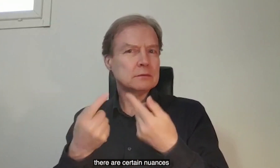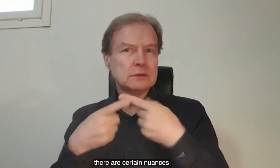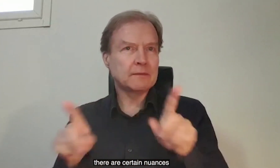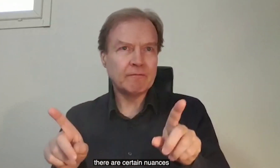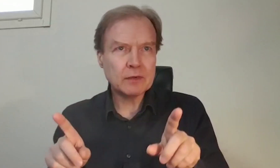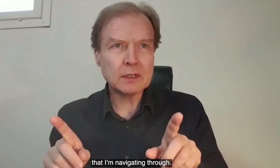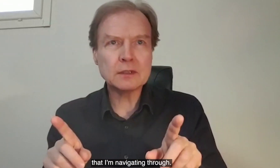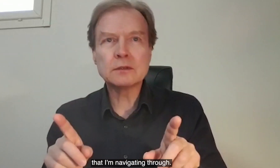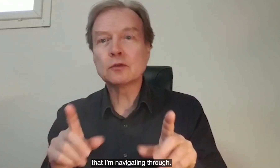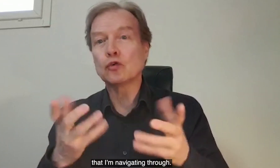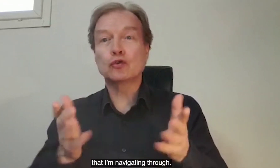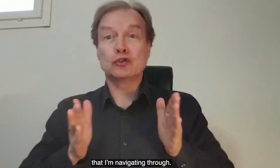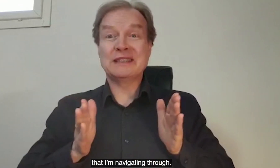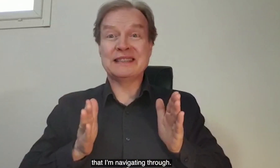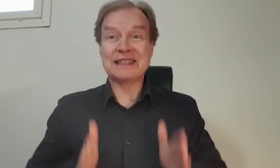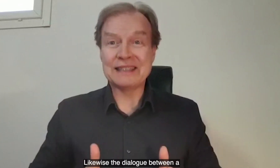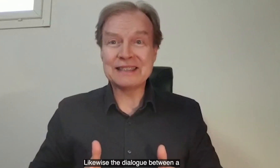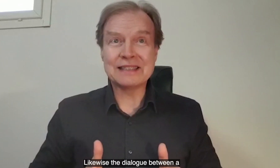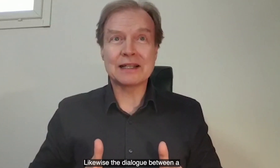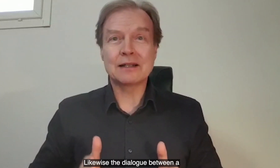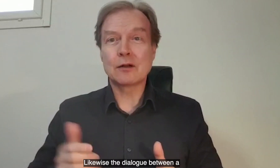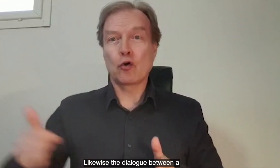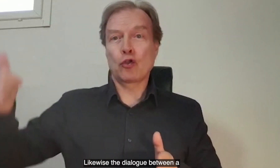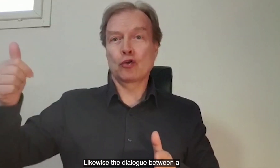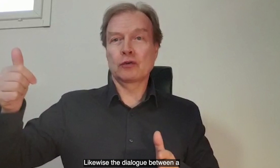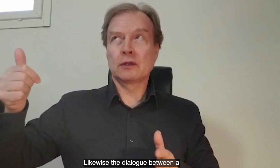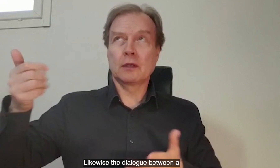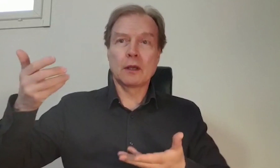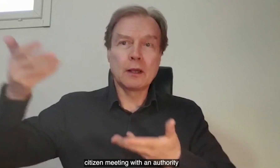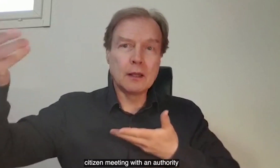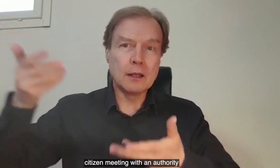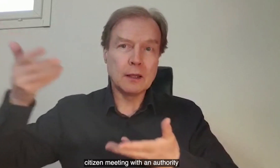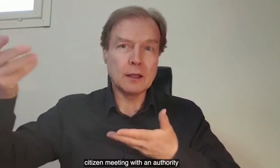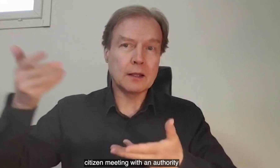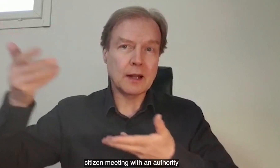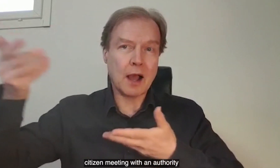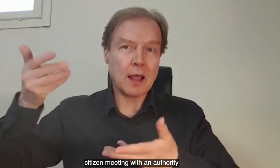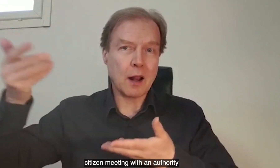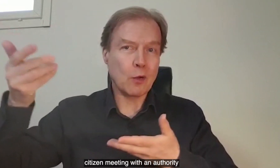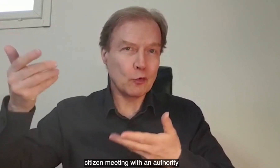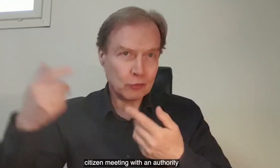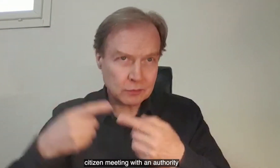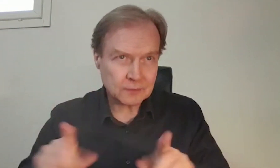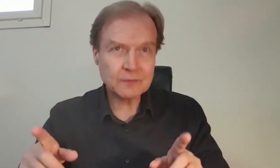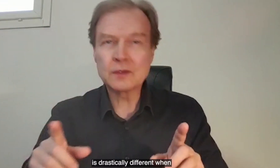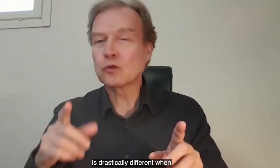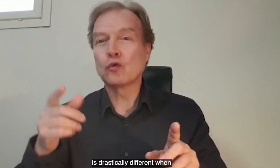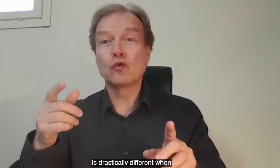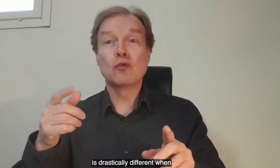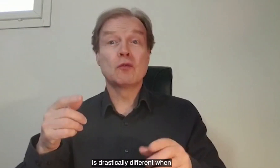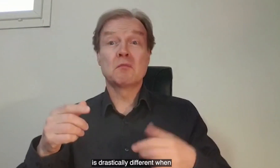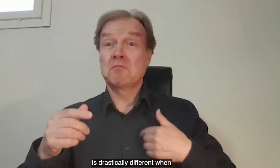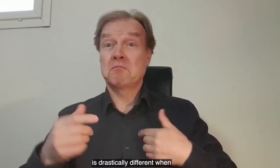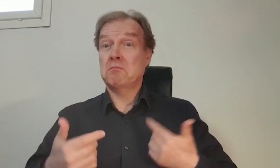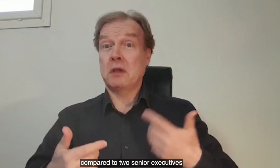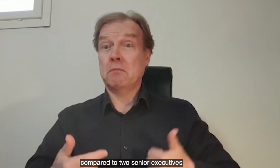there are certain nuances that I'm navigating. Likewise, the dialogue in a citizen meeting with